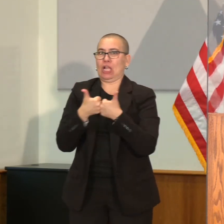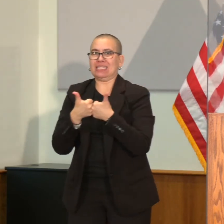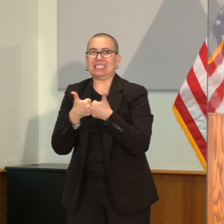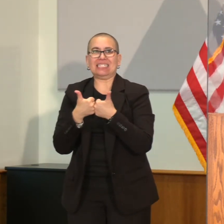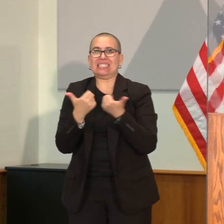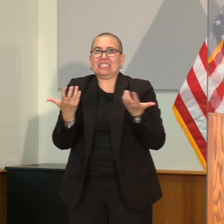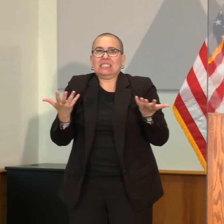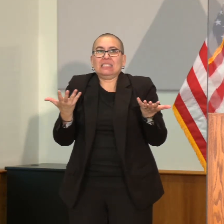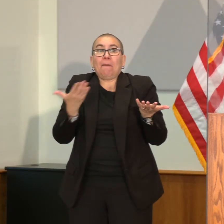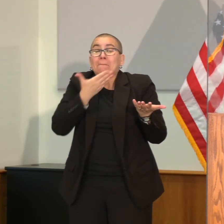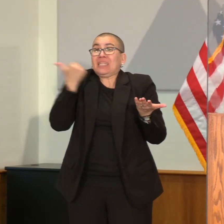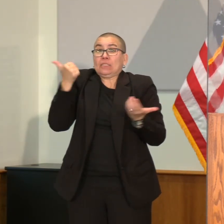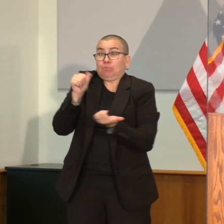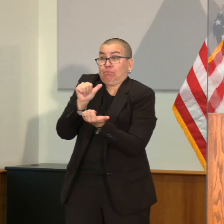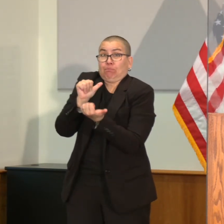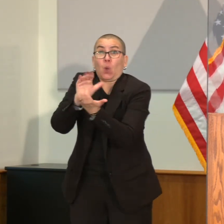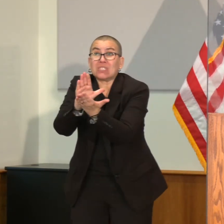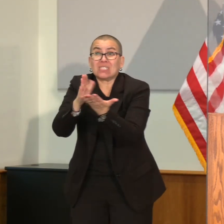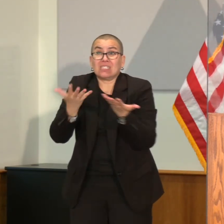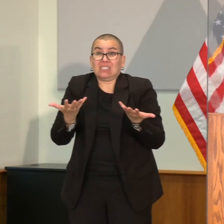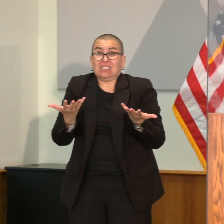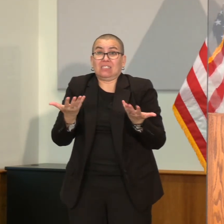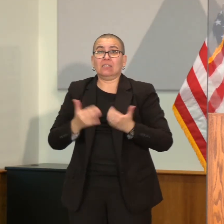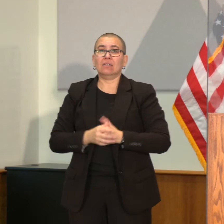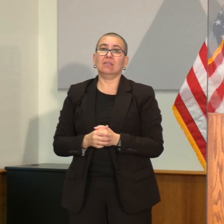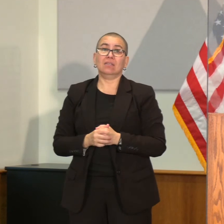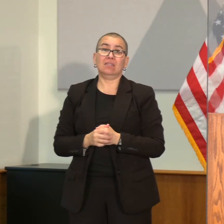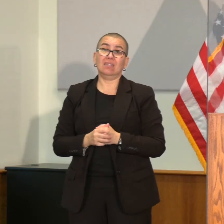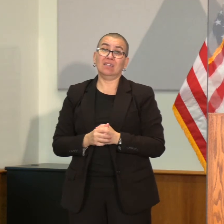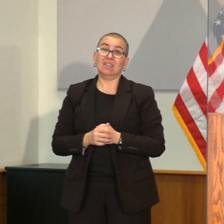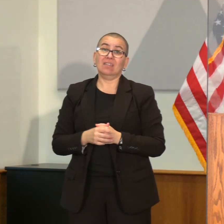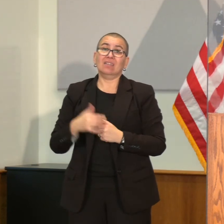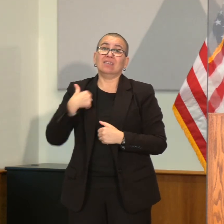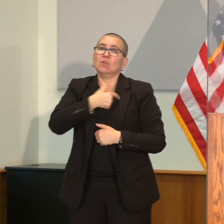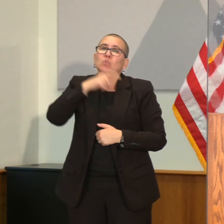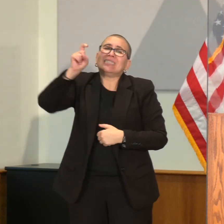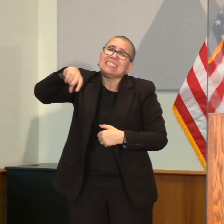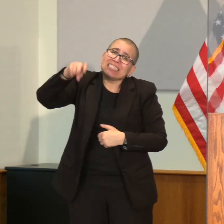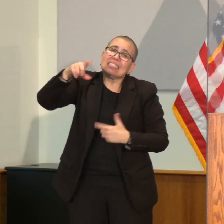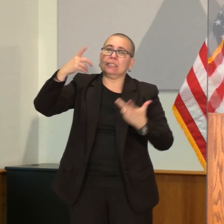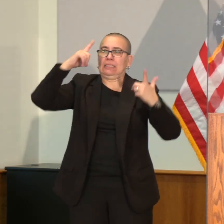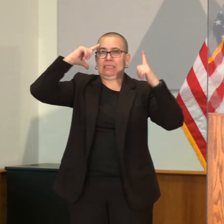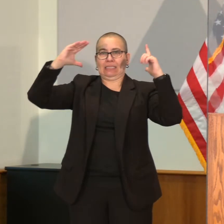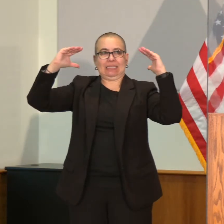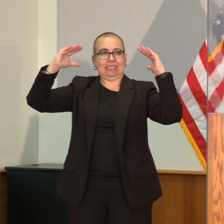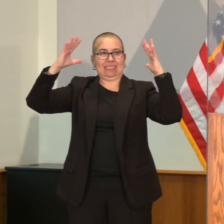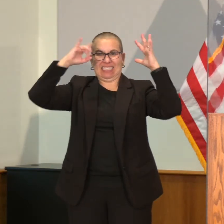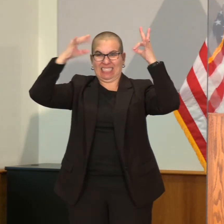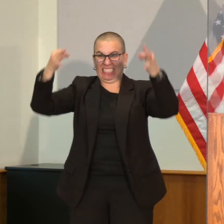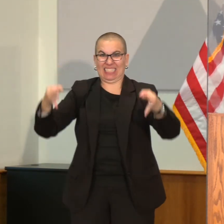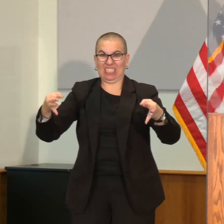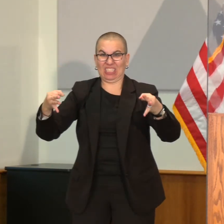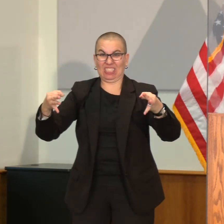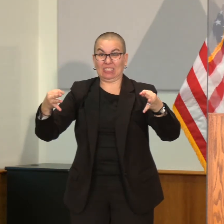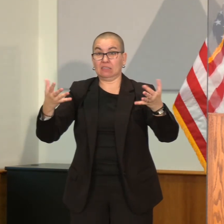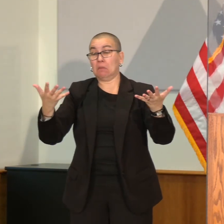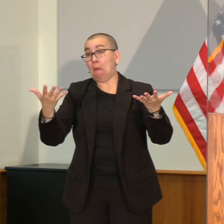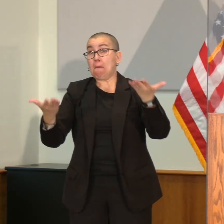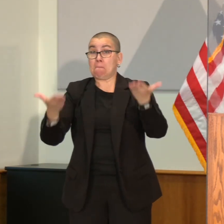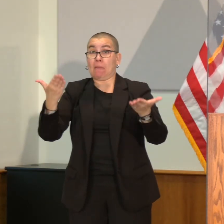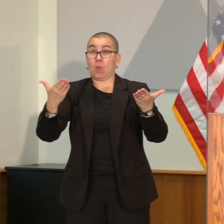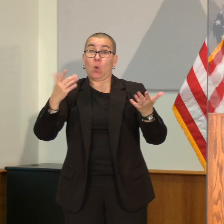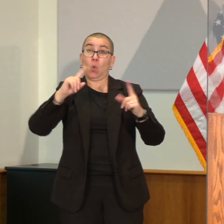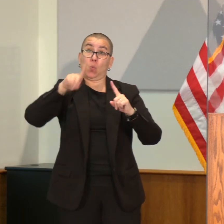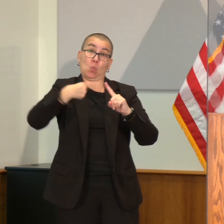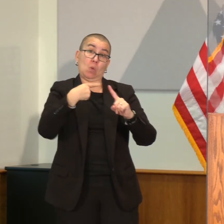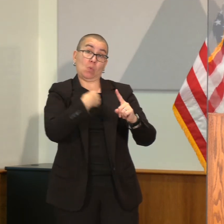on the table. We might not arrive at the same decisions. We may not pass legislation that makes everyone happy. But if we're going to talk about the tough